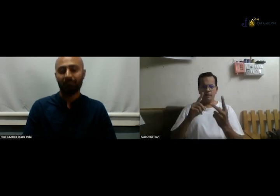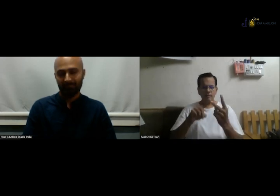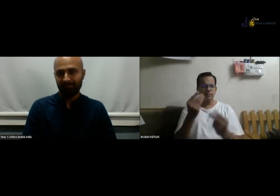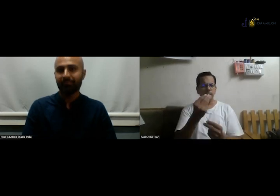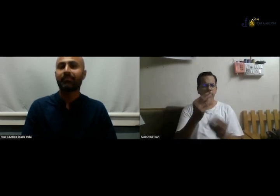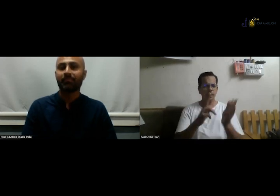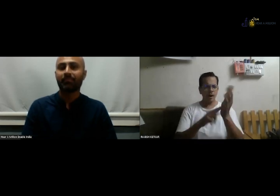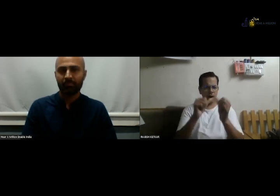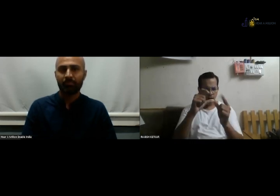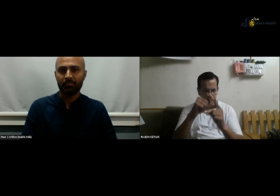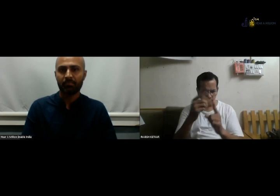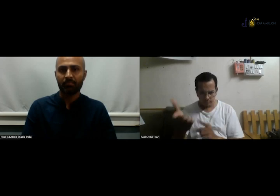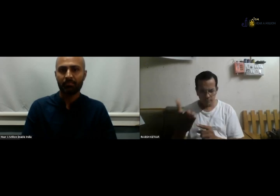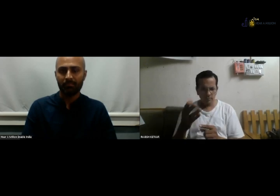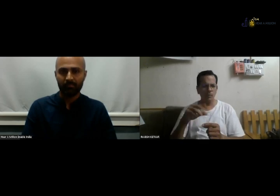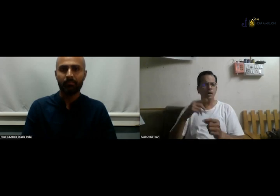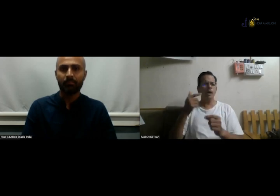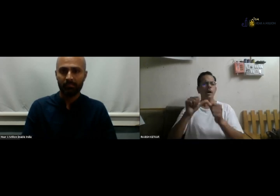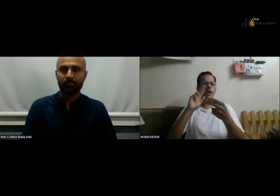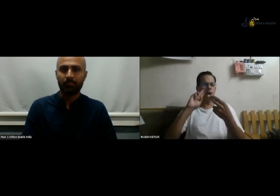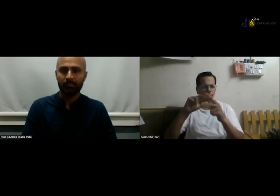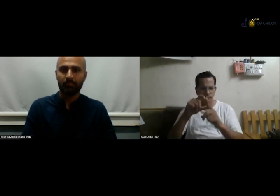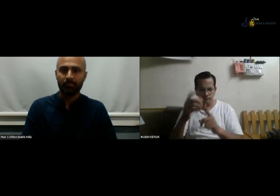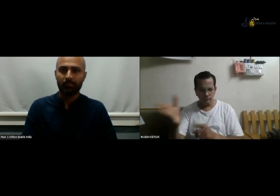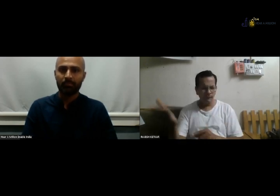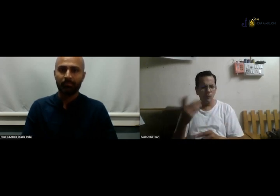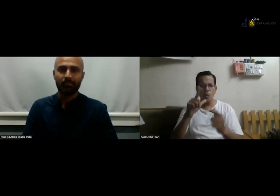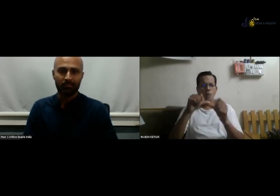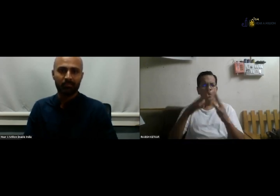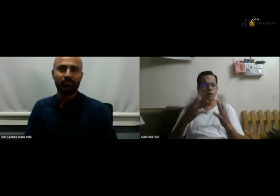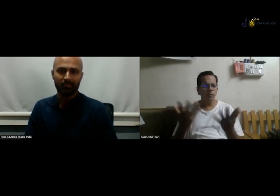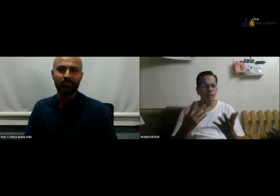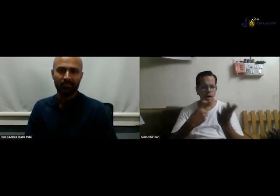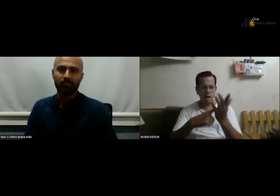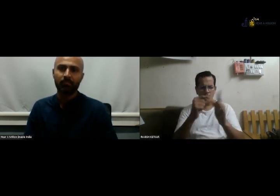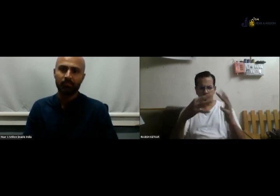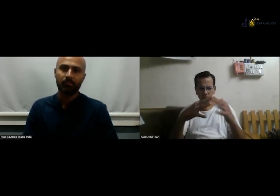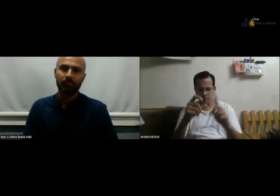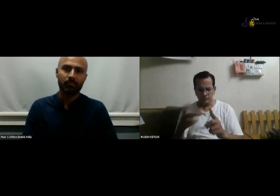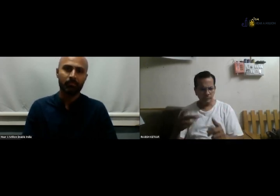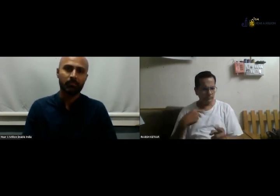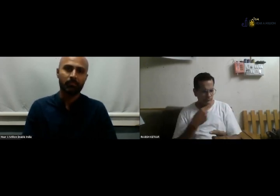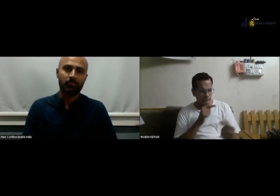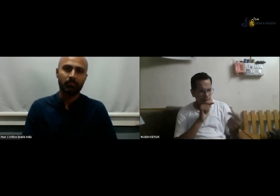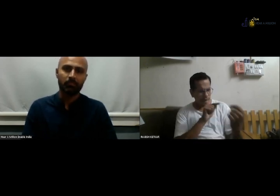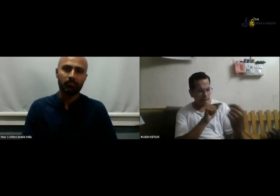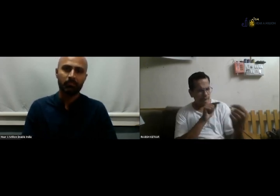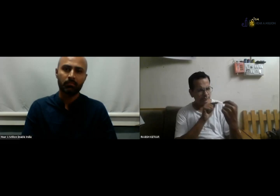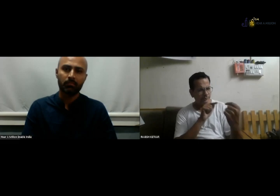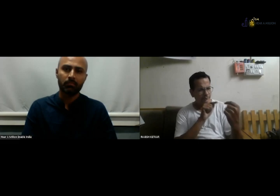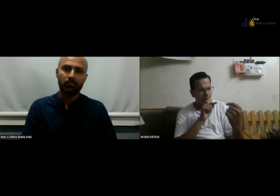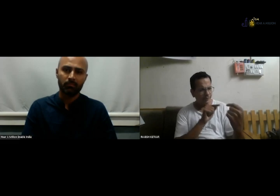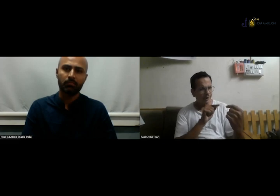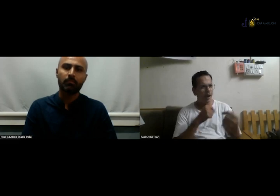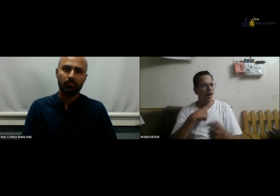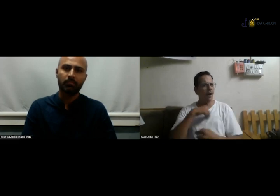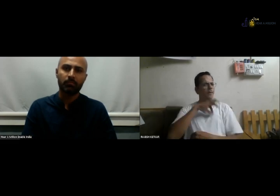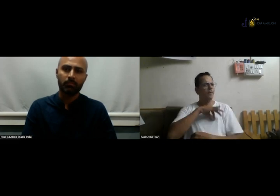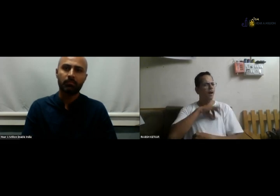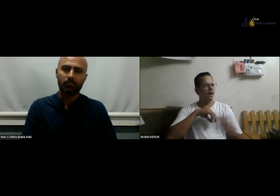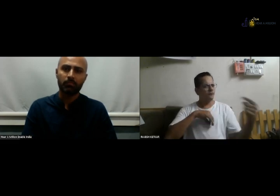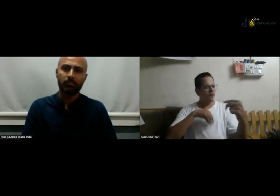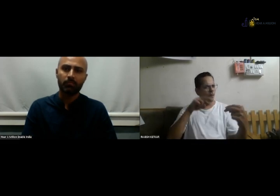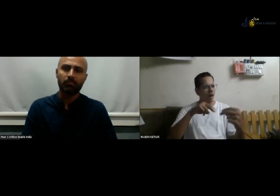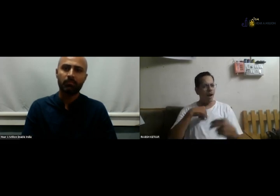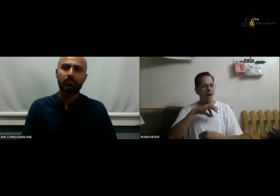right or not, whether it's beneficial for us. So we have NAD, we have AIFD, we have RPWD Act. So there